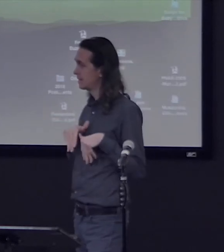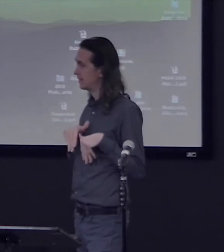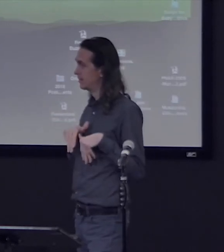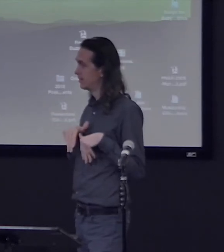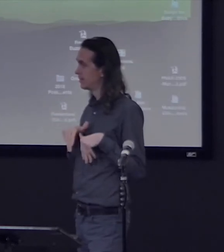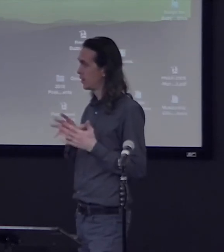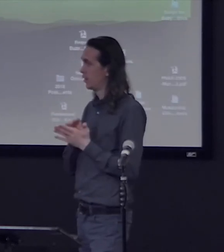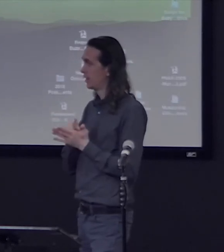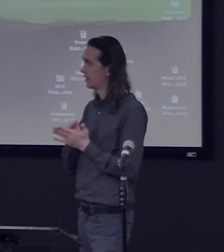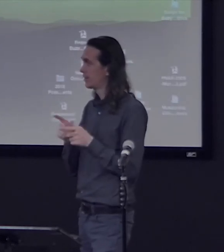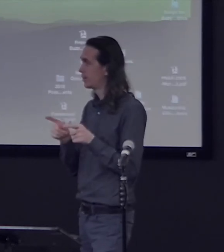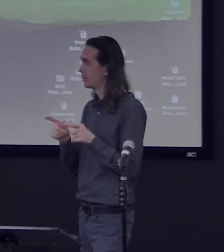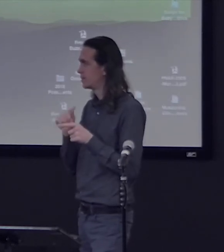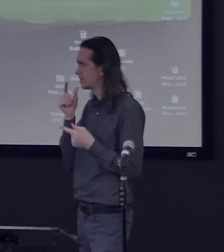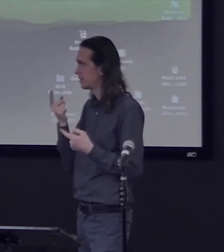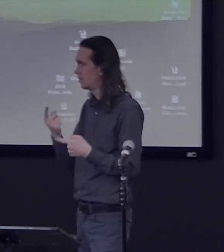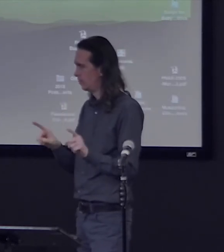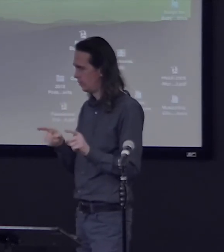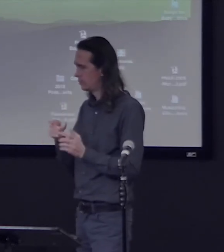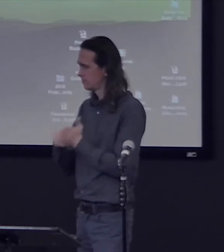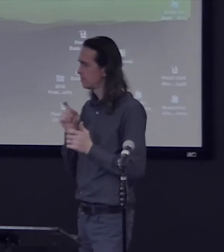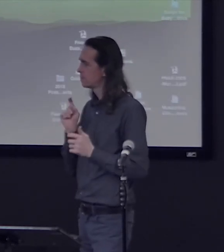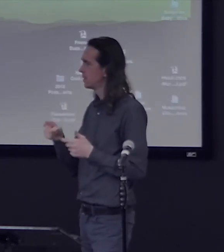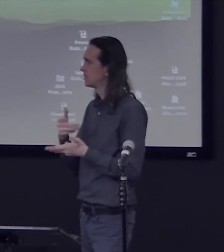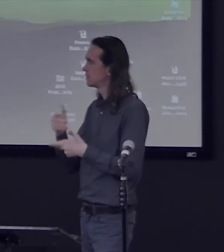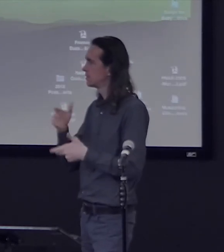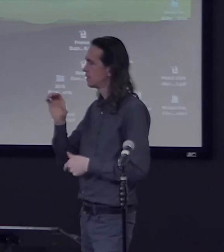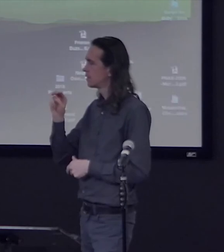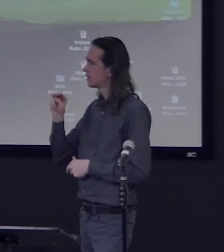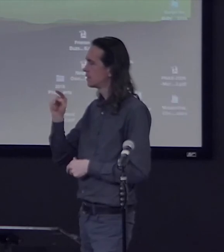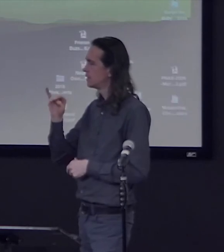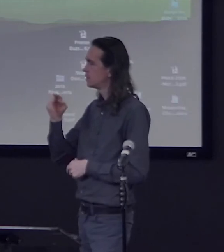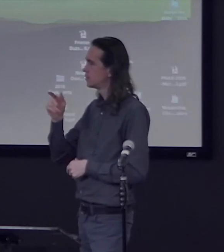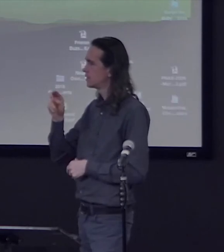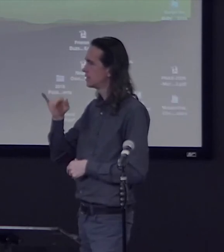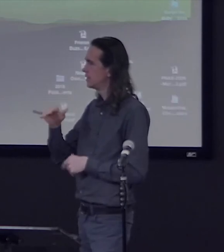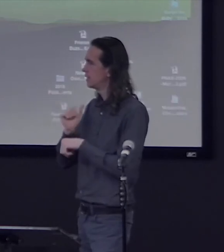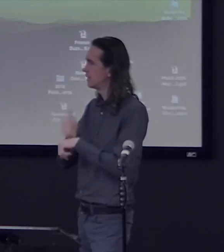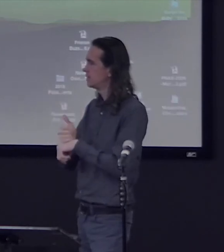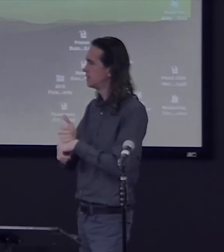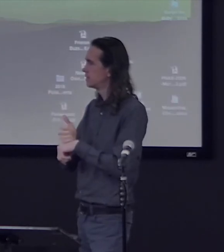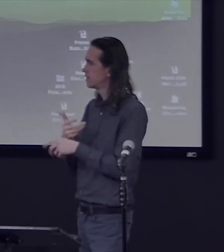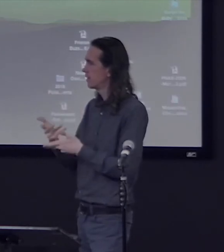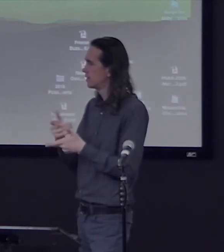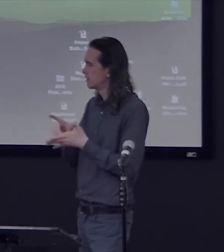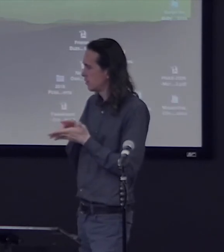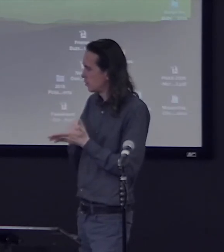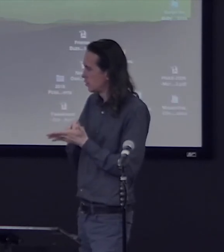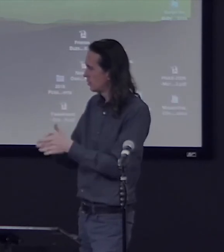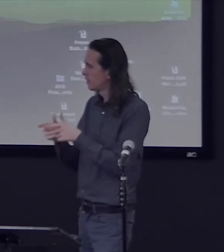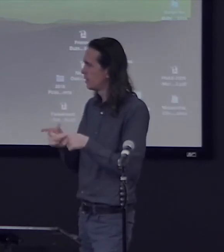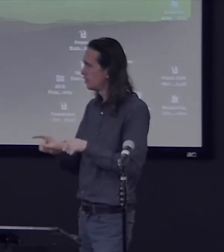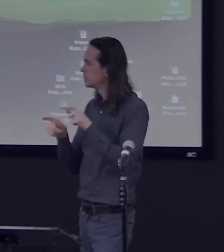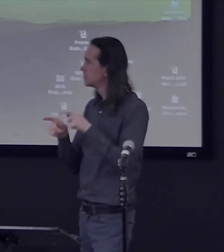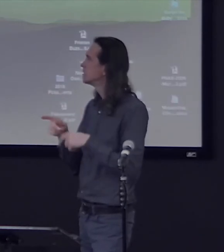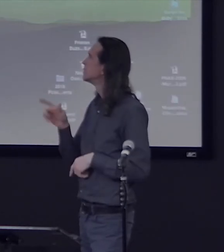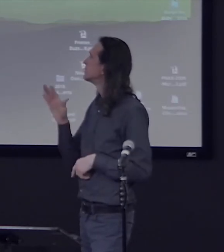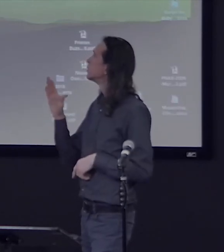impact or not and know um the passive learning language um a passive learning language doesn't work it needs to be